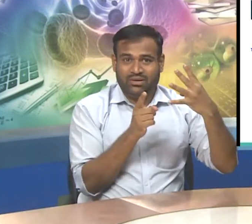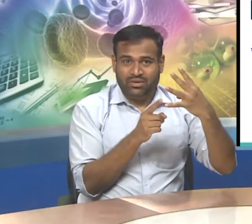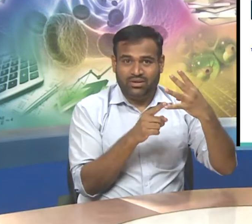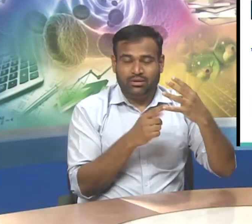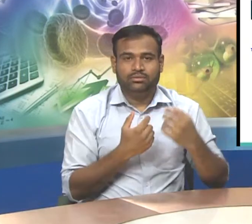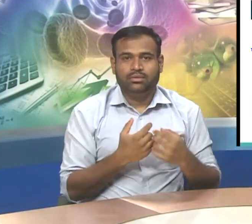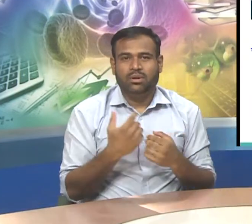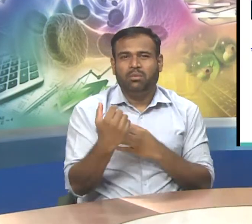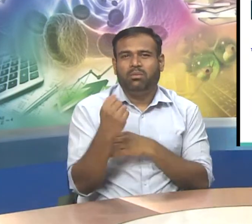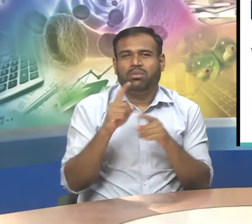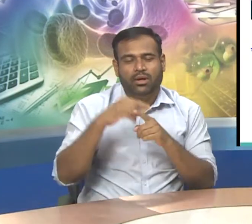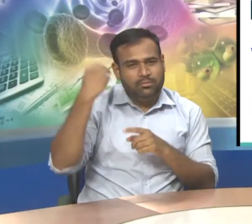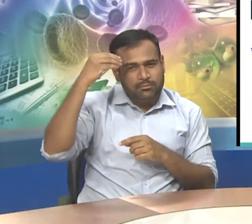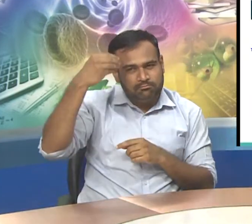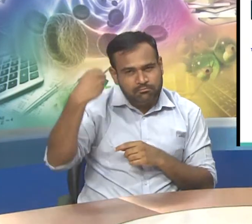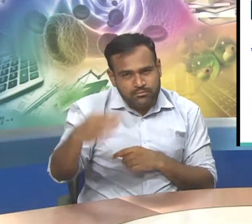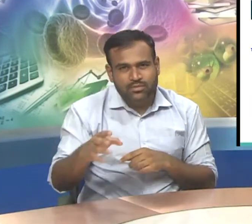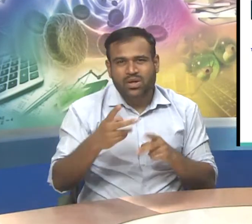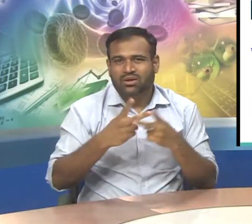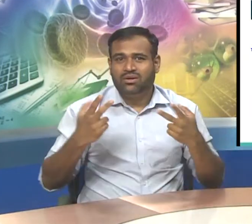This fourth point is the power of pardon.